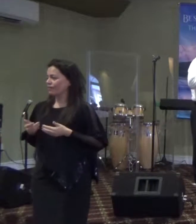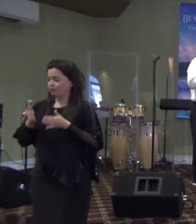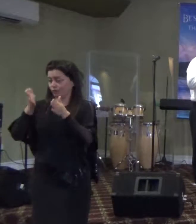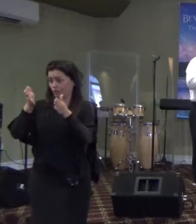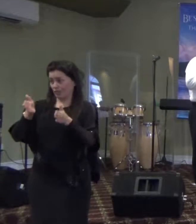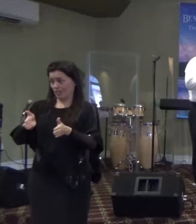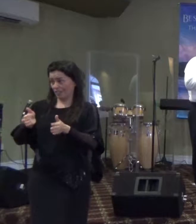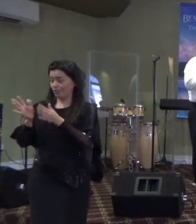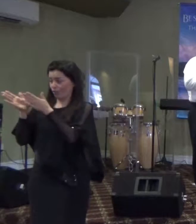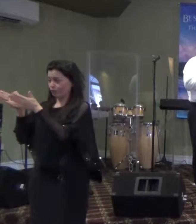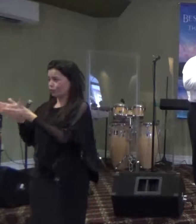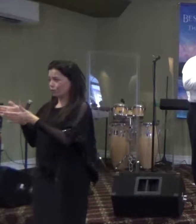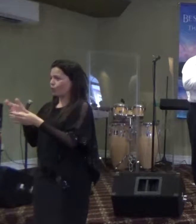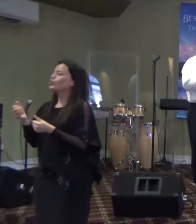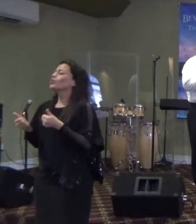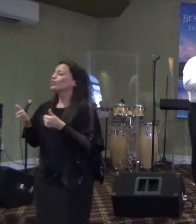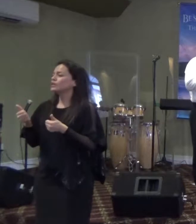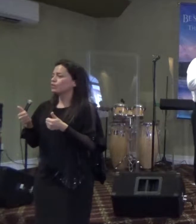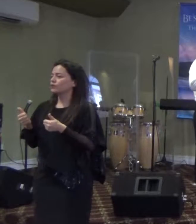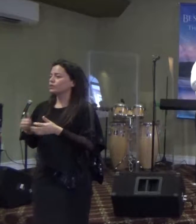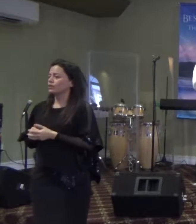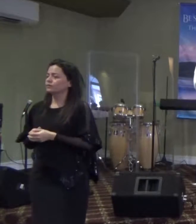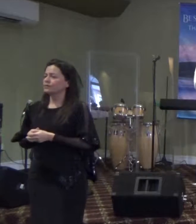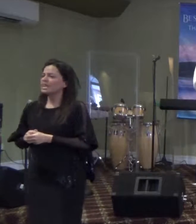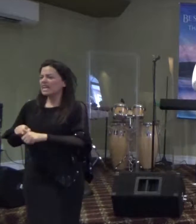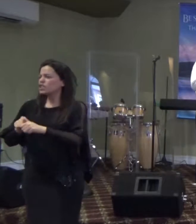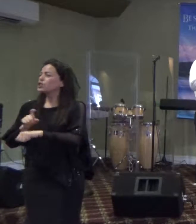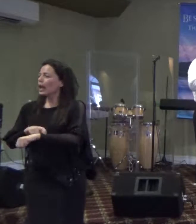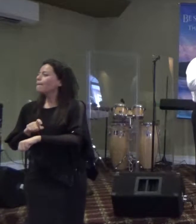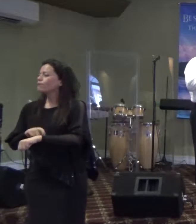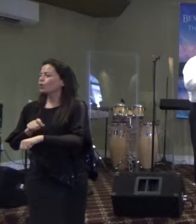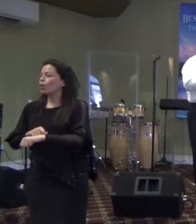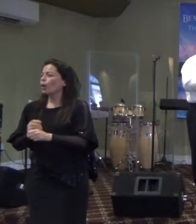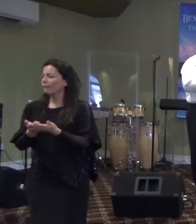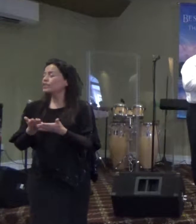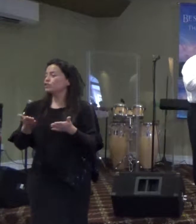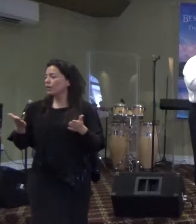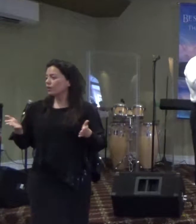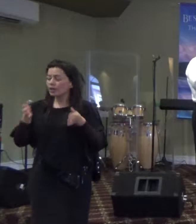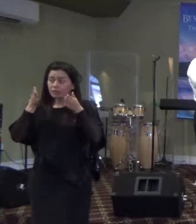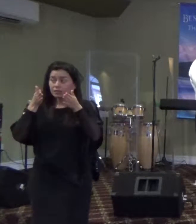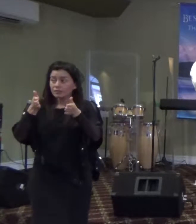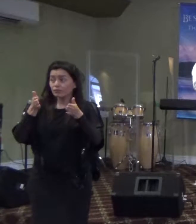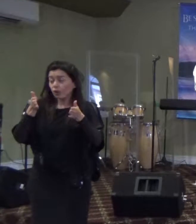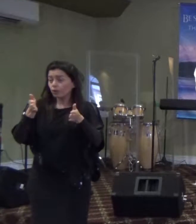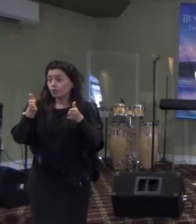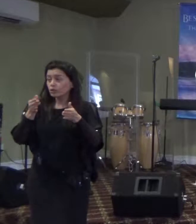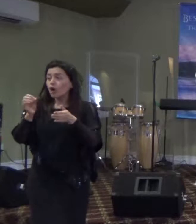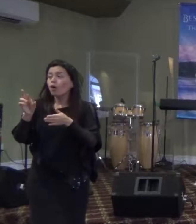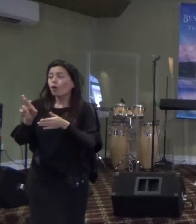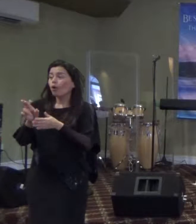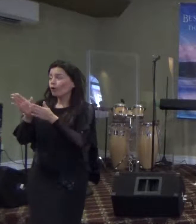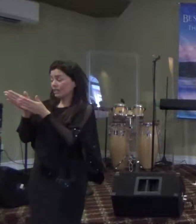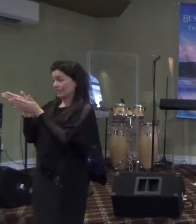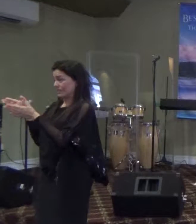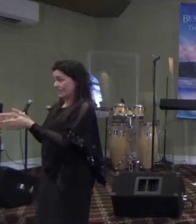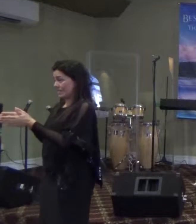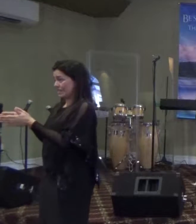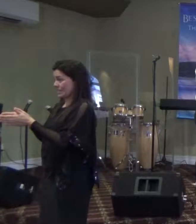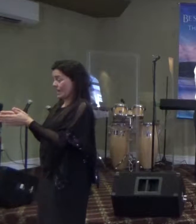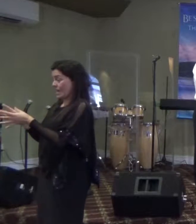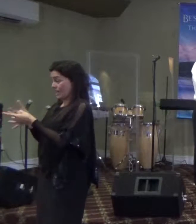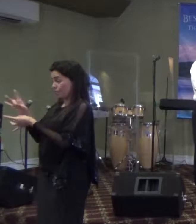There's only two. El enfoque temporal materialista The temporary focus material o el enfoque eterno